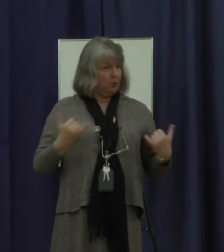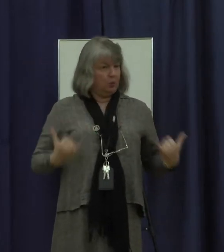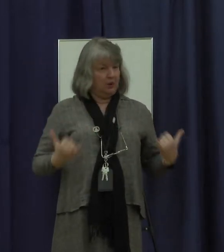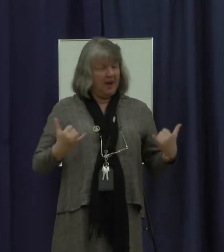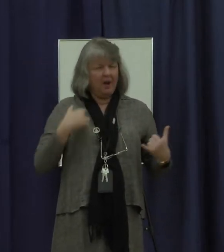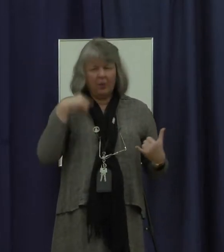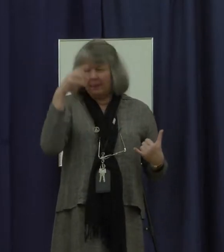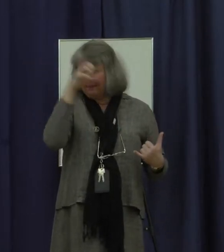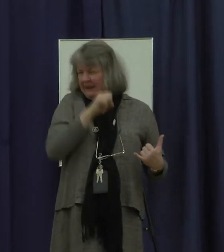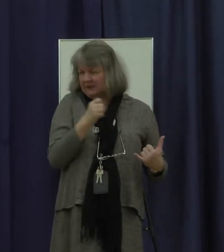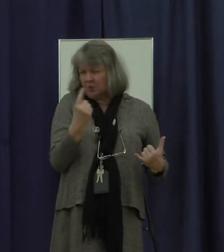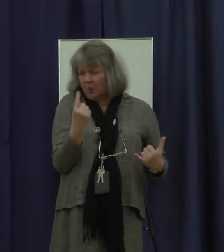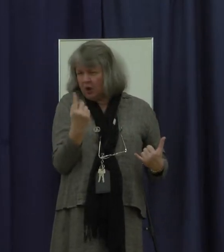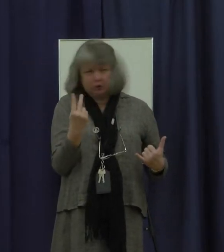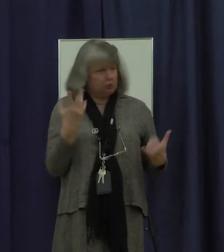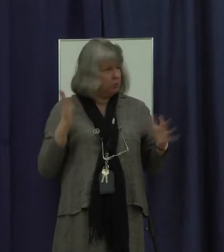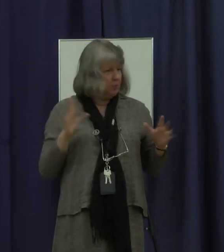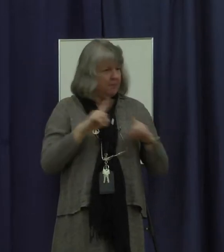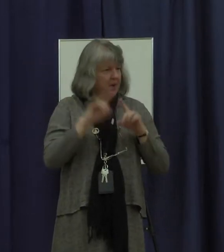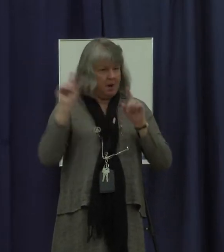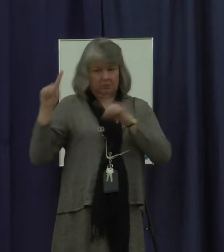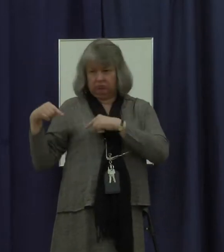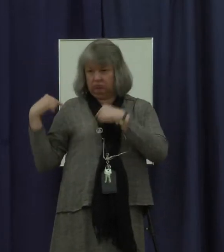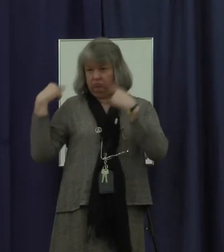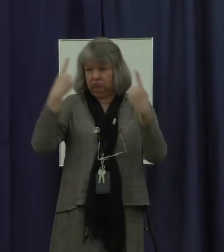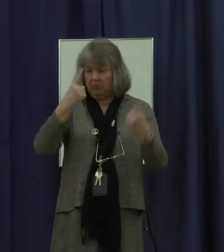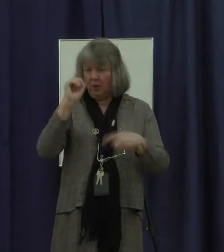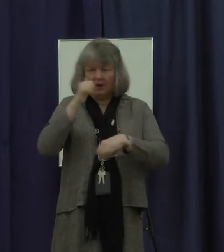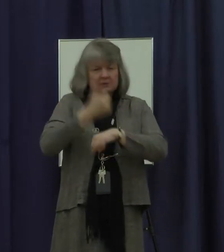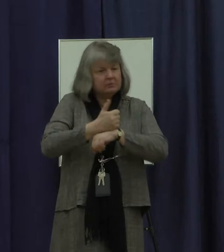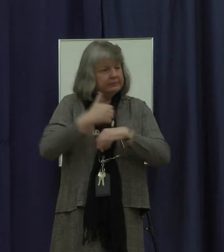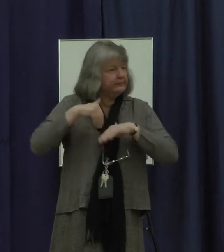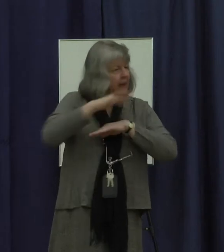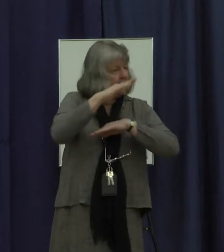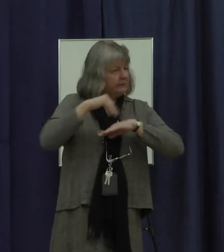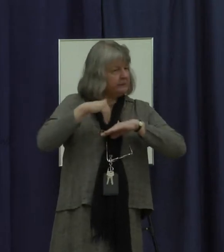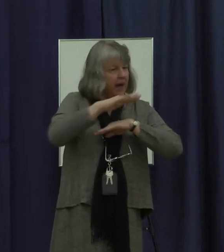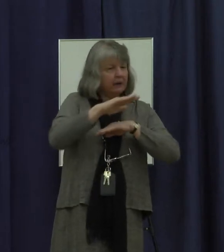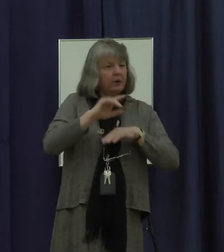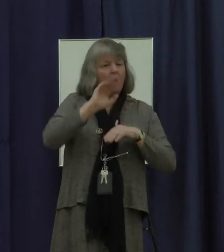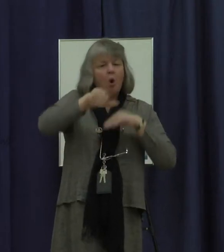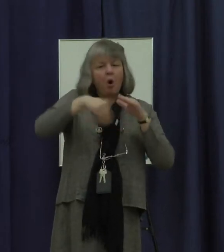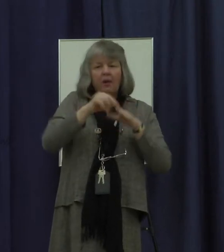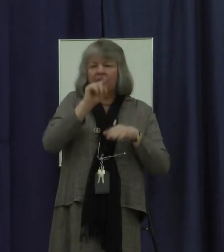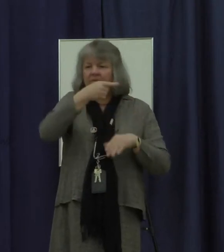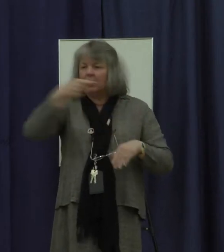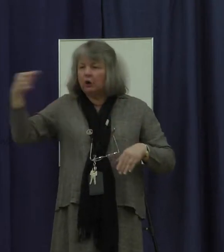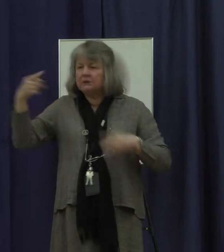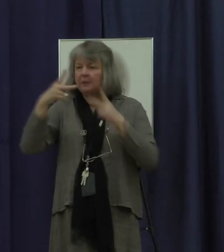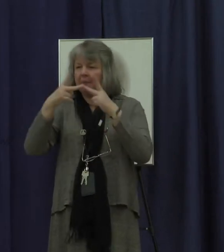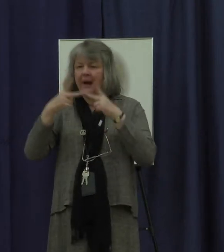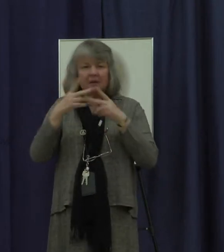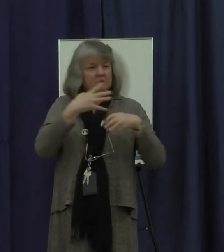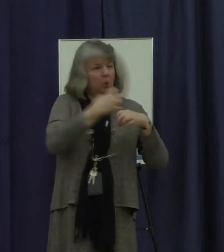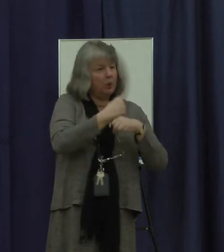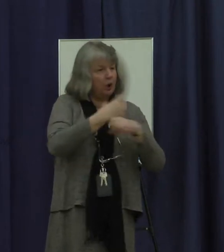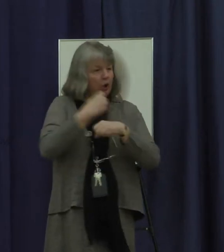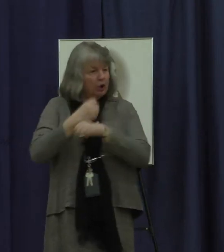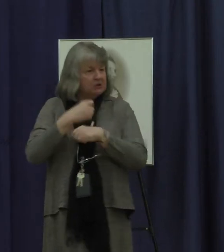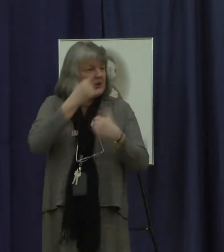1999 until the present day and age, I think we only missed one. We would send our students there. We'd always